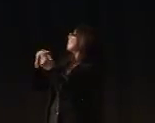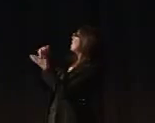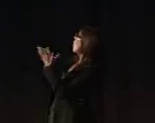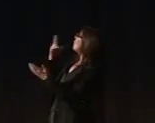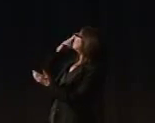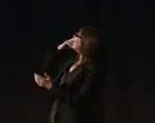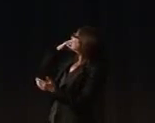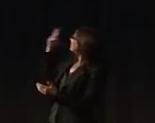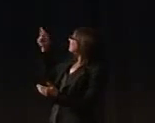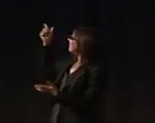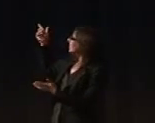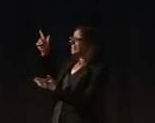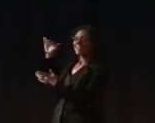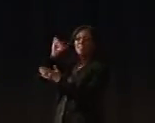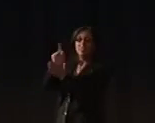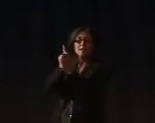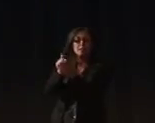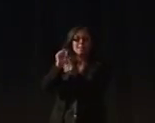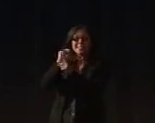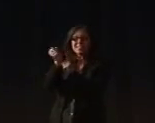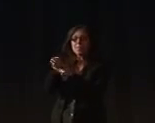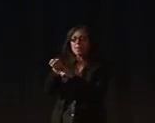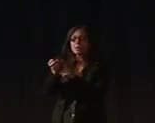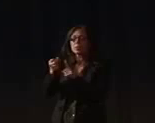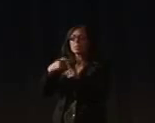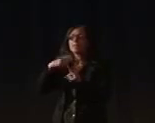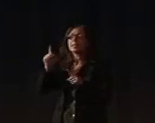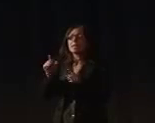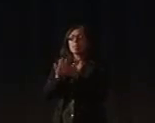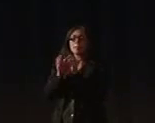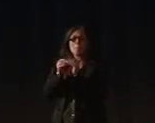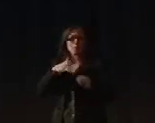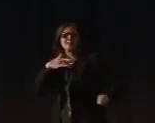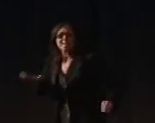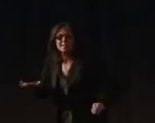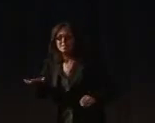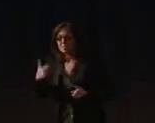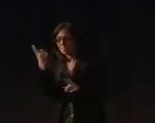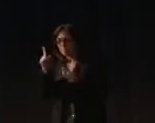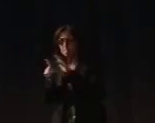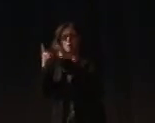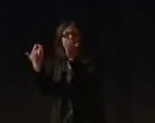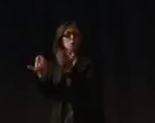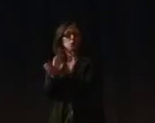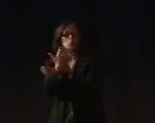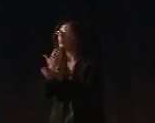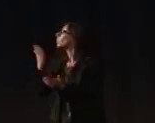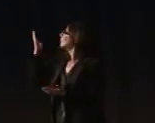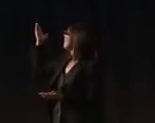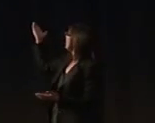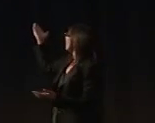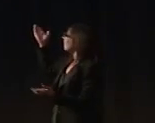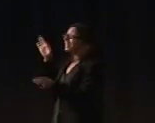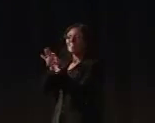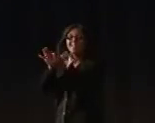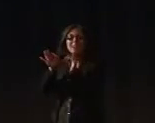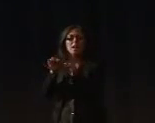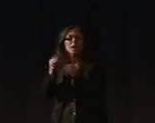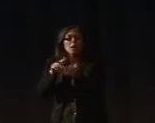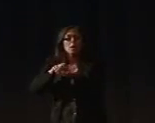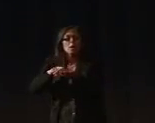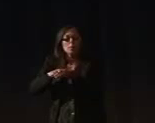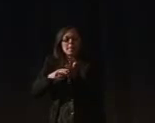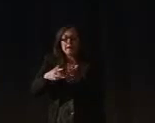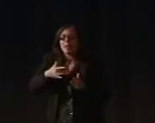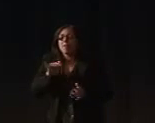making us sensitive to a new situation. What it is to be on an Earth which is actually moving, where even